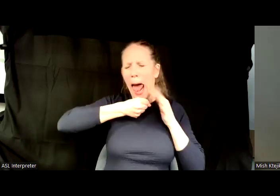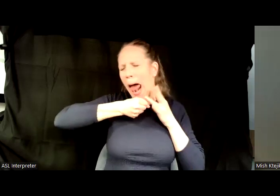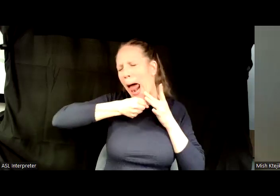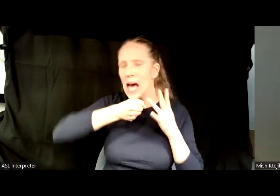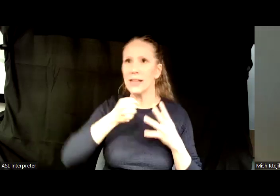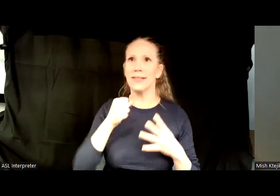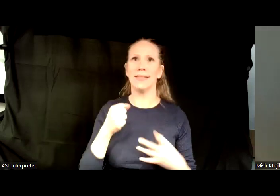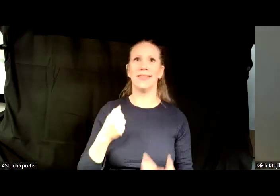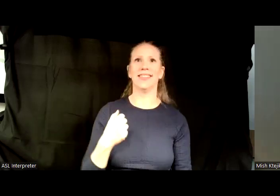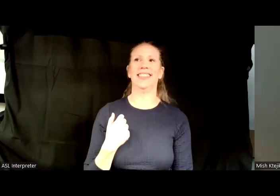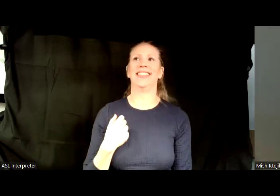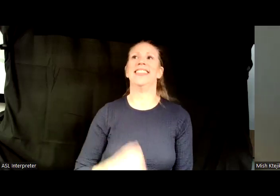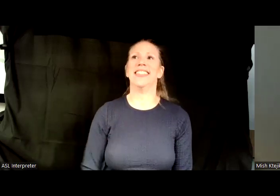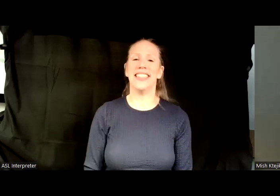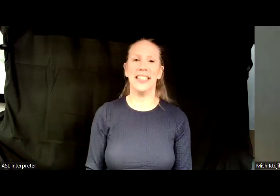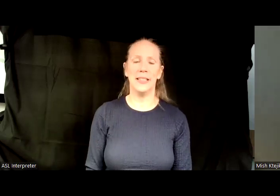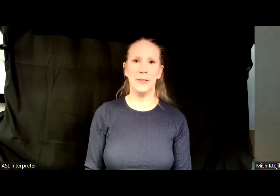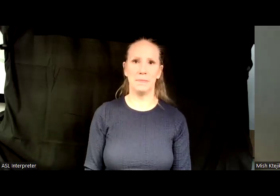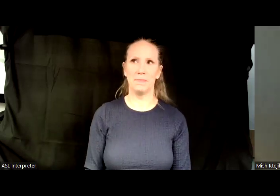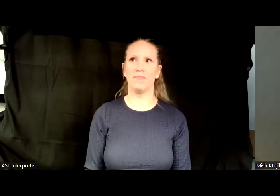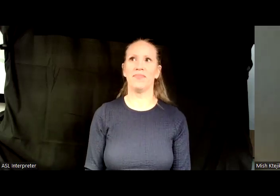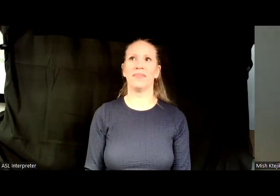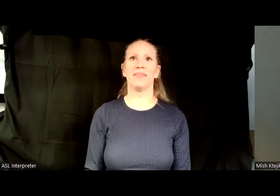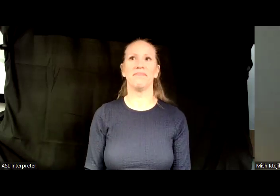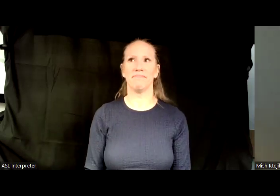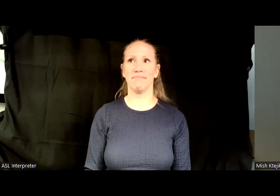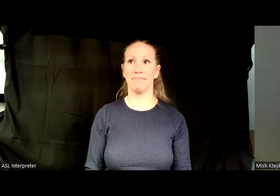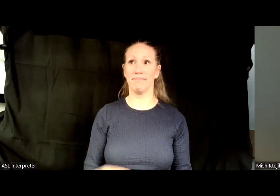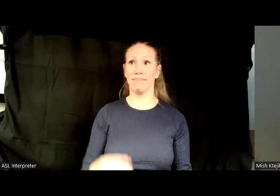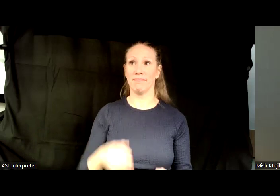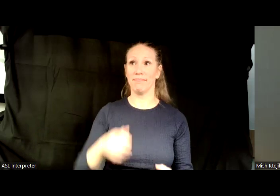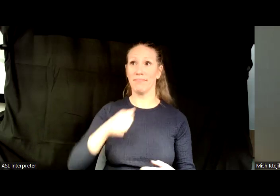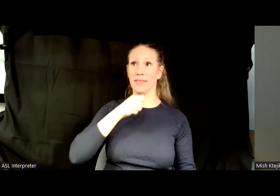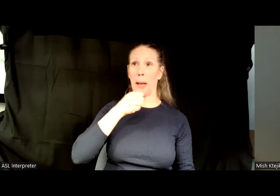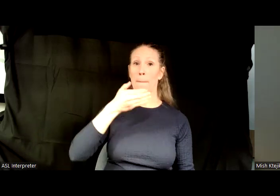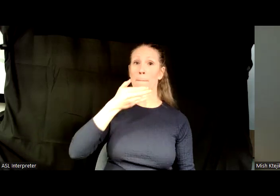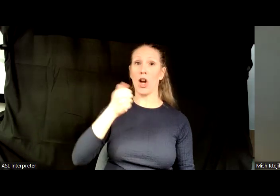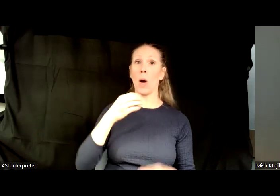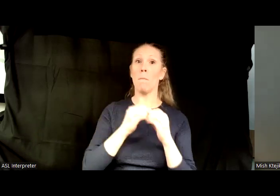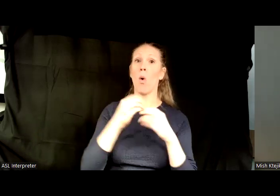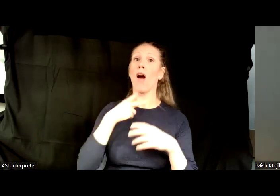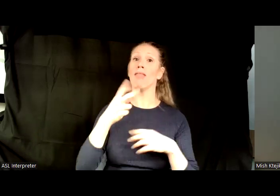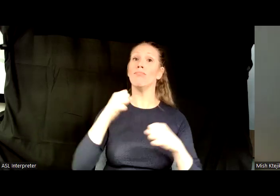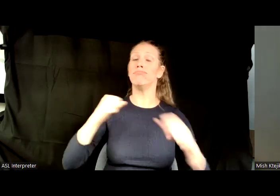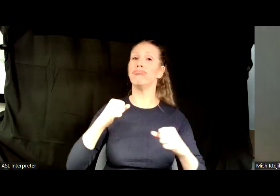You just say yell into the microphone. Eric is saying yell into the microphone. Is that better, Mish?